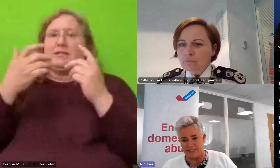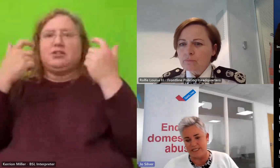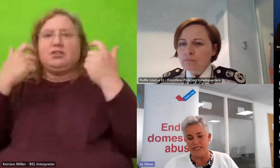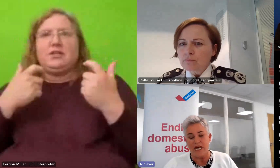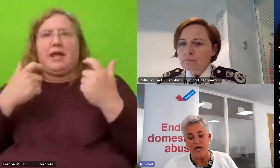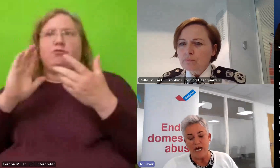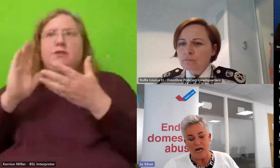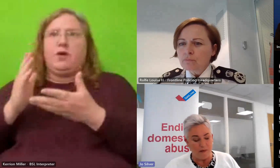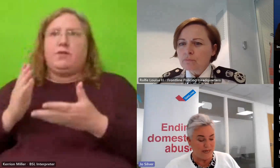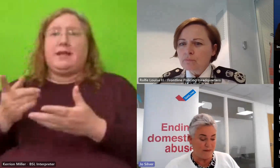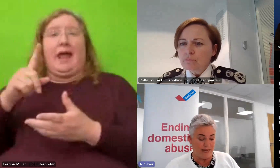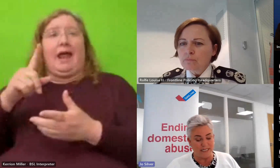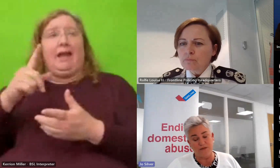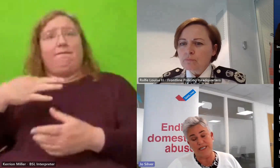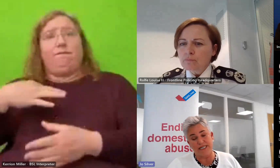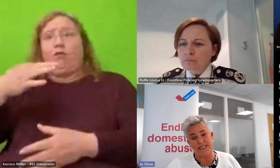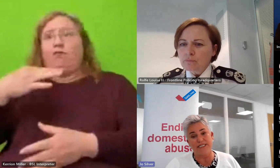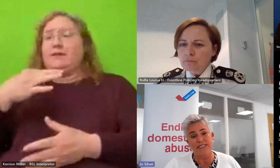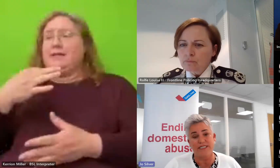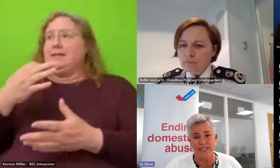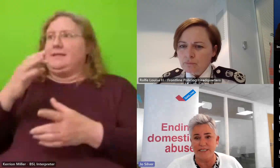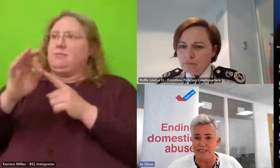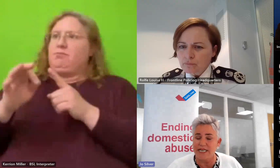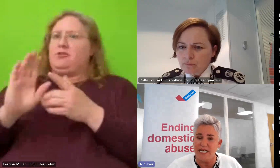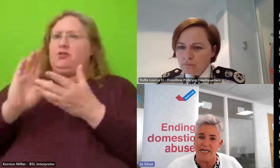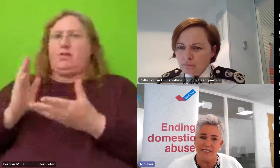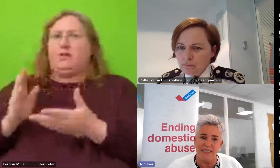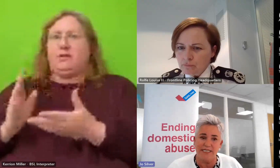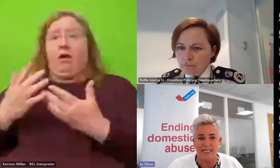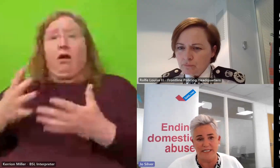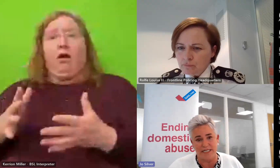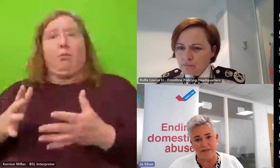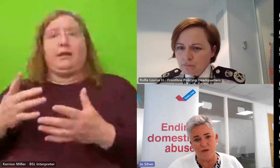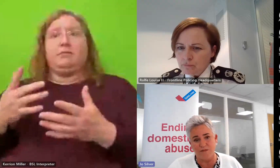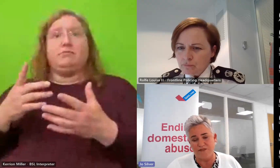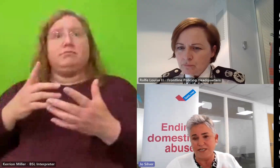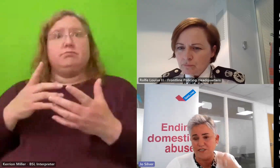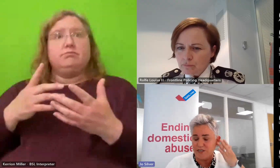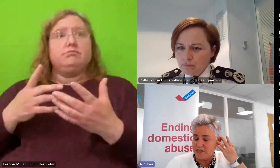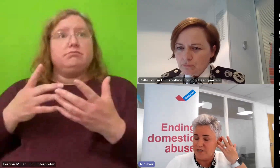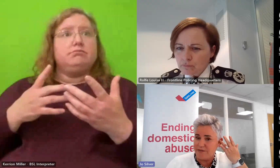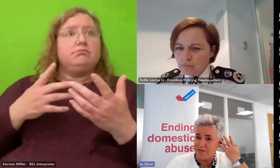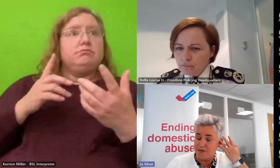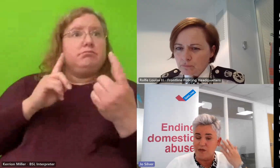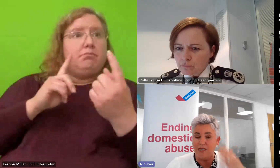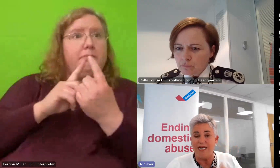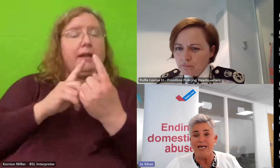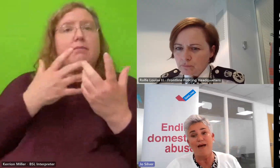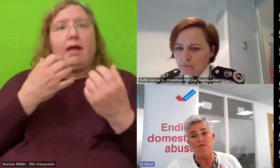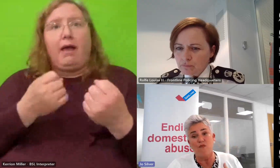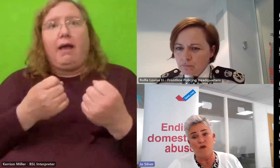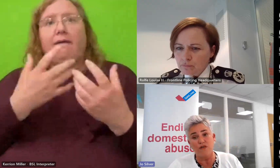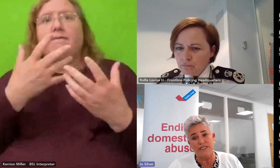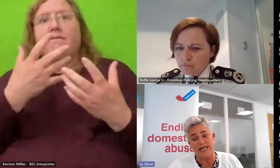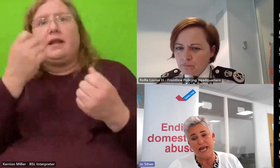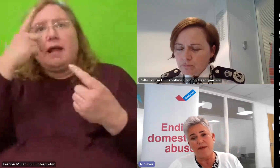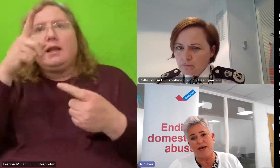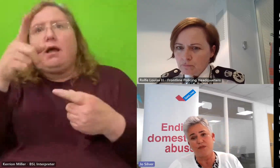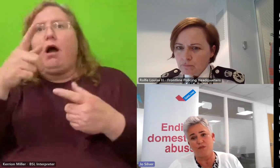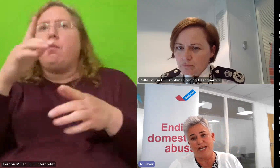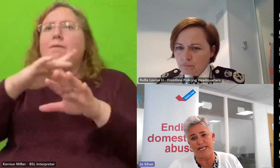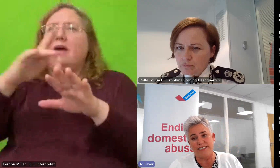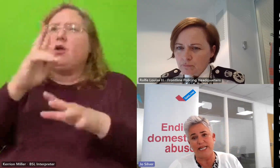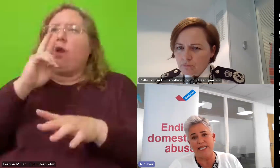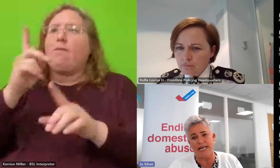specialist services are being met with a consistent understanding of what professionals are looking for and what the